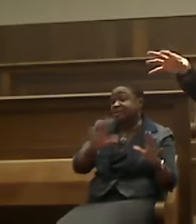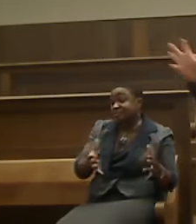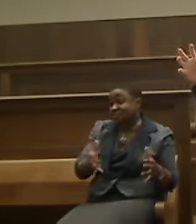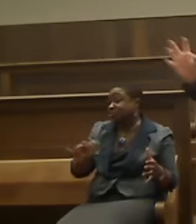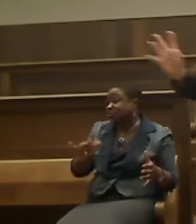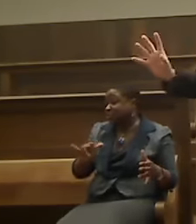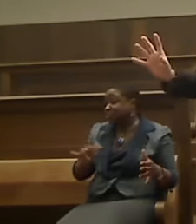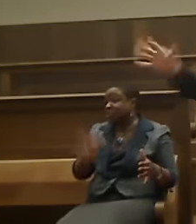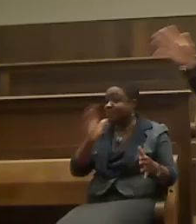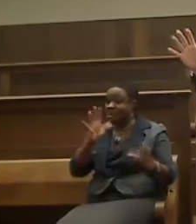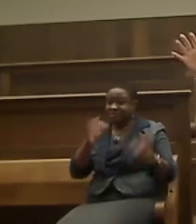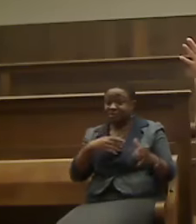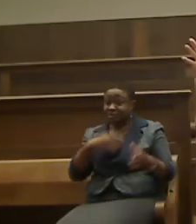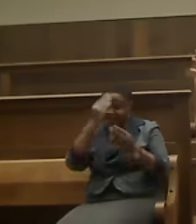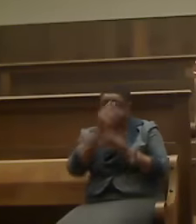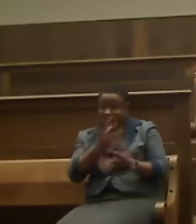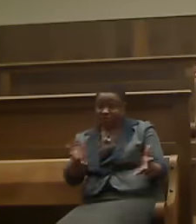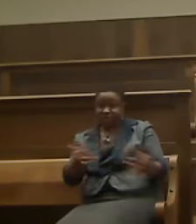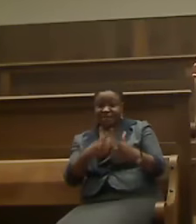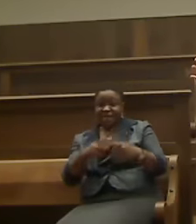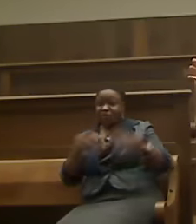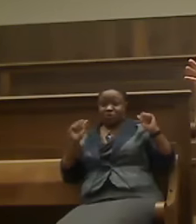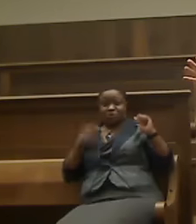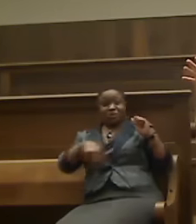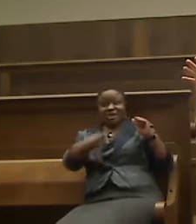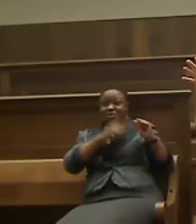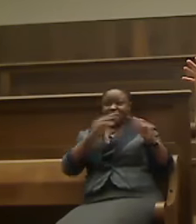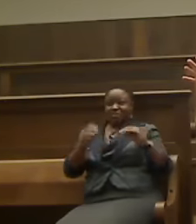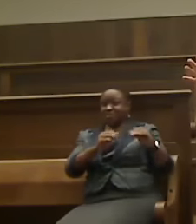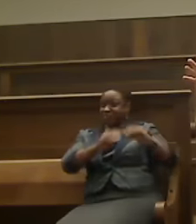Moms. You just give them the information and you get the heck out of the way.